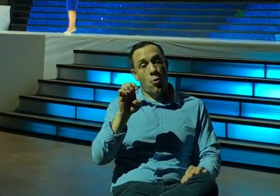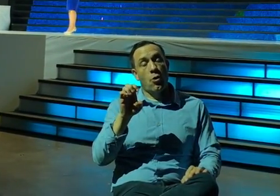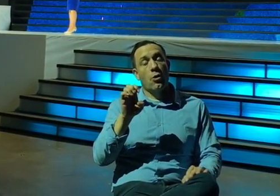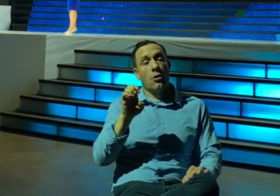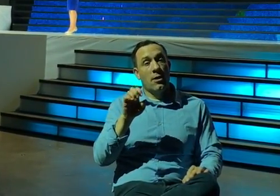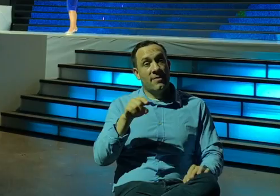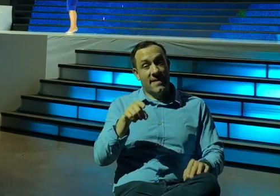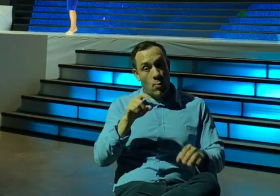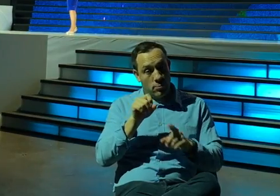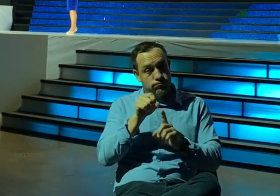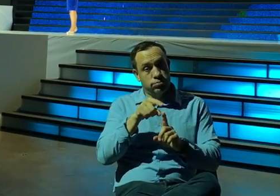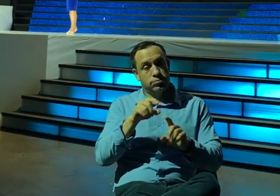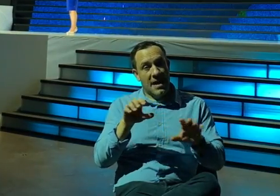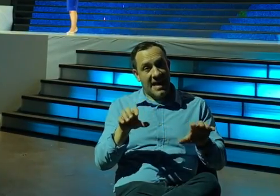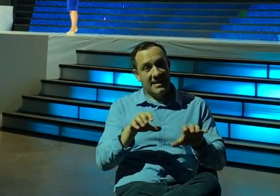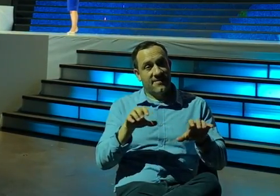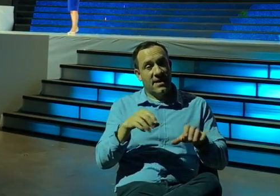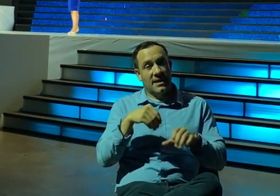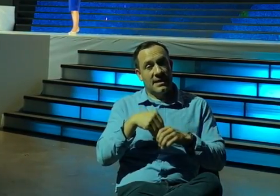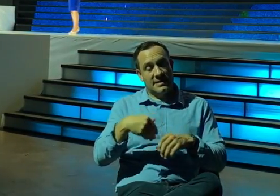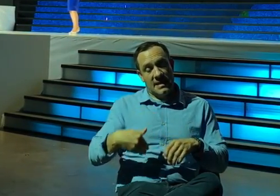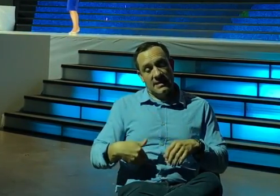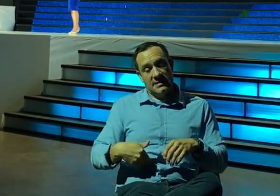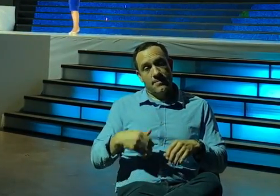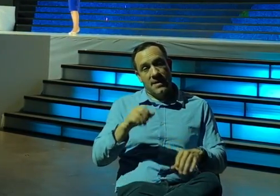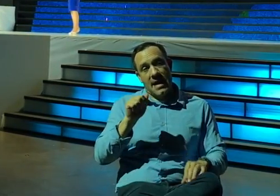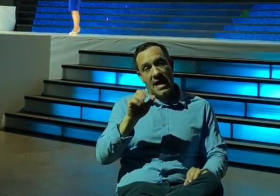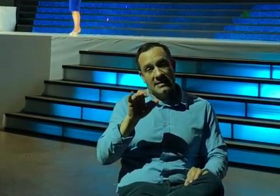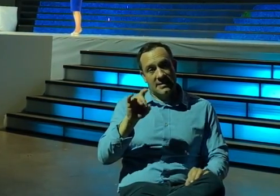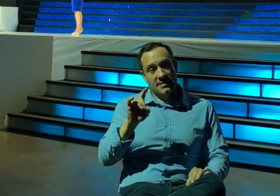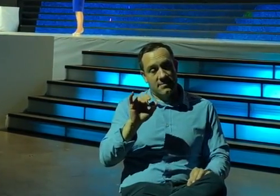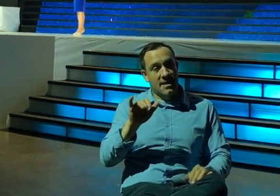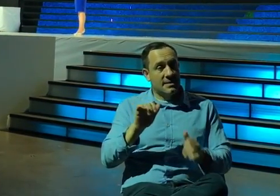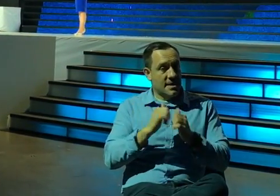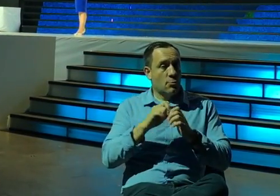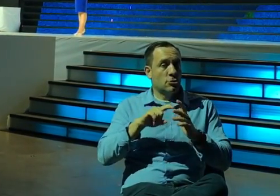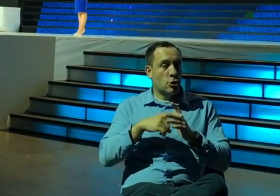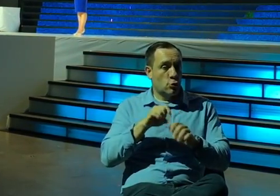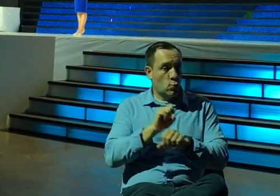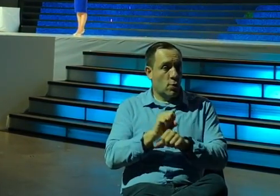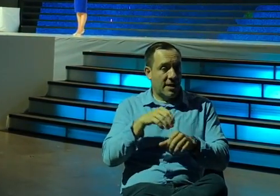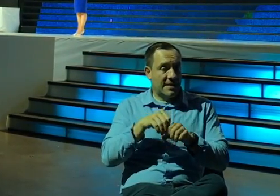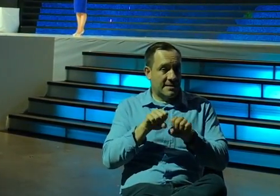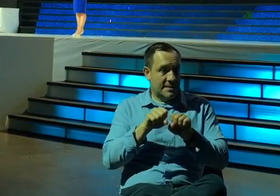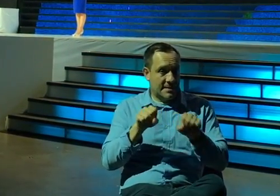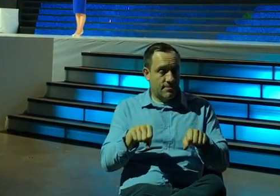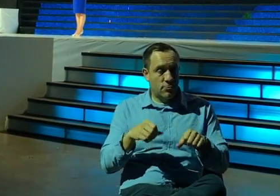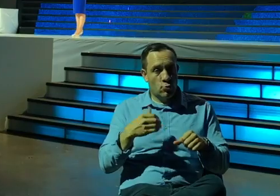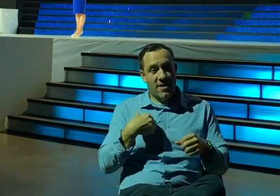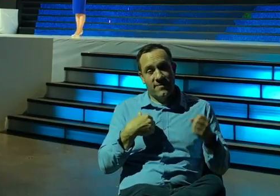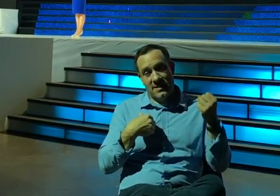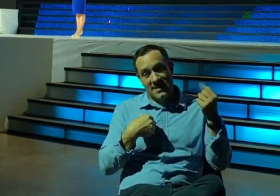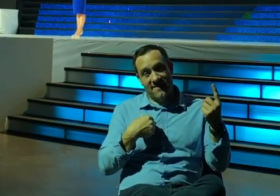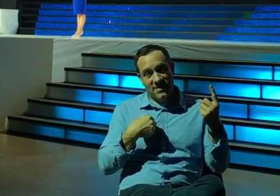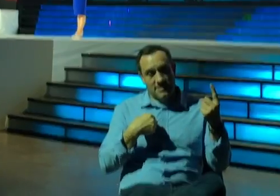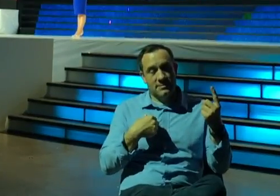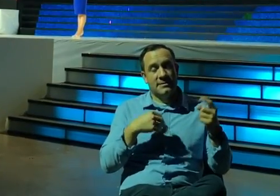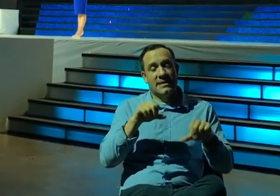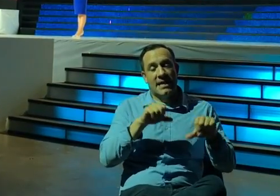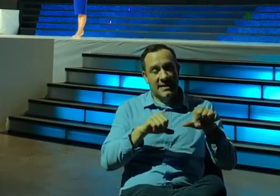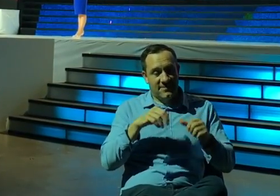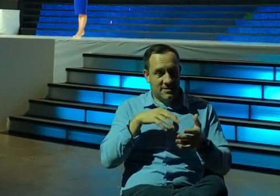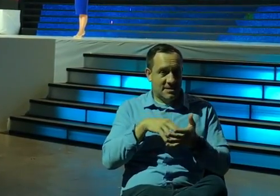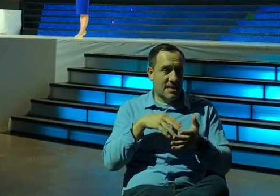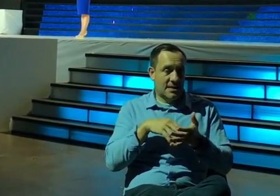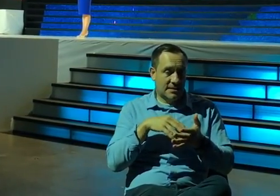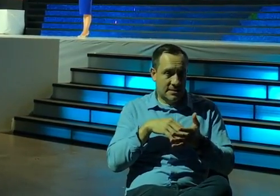that activates in your stomach acid. So that's how it starts working in your system. There are 11 scientific studies. It's